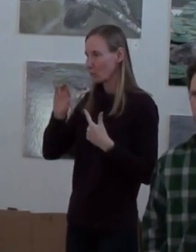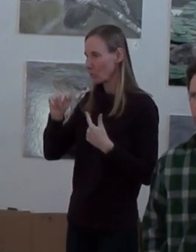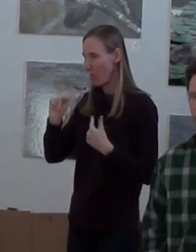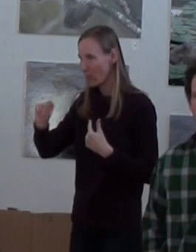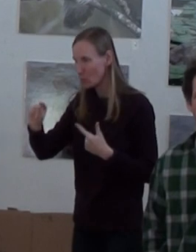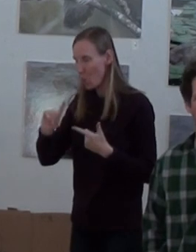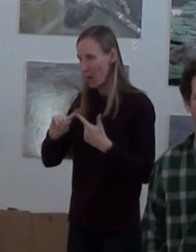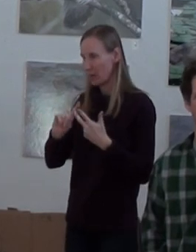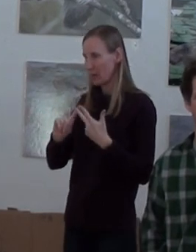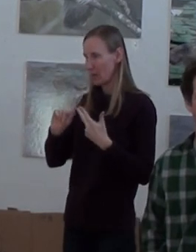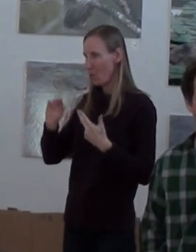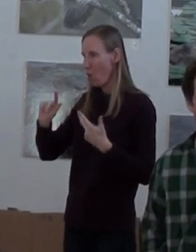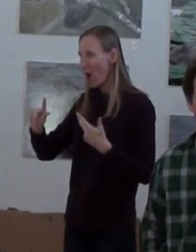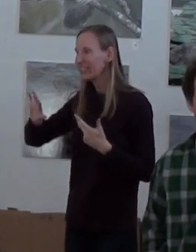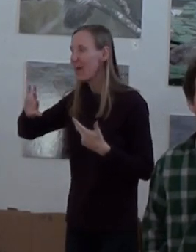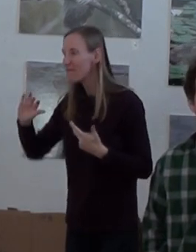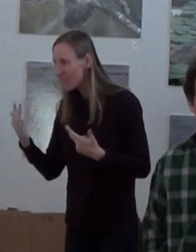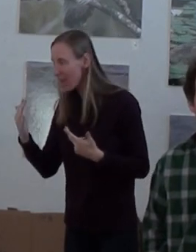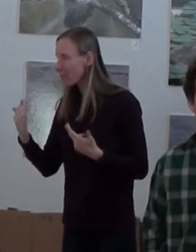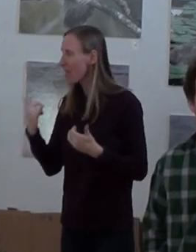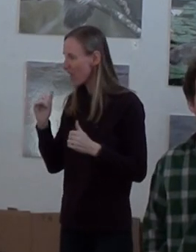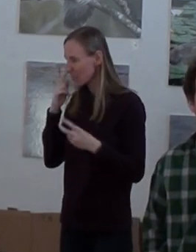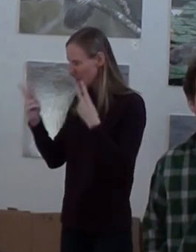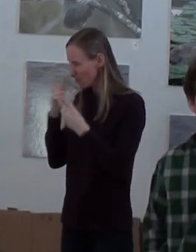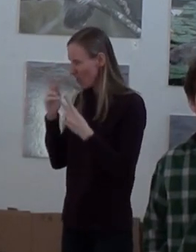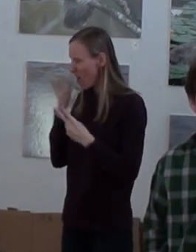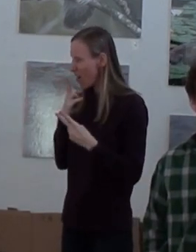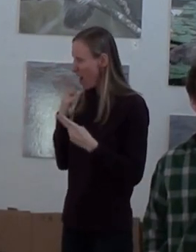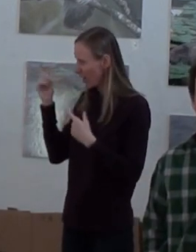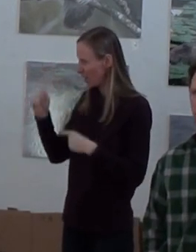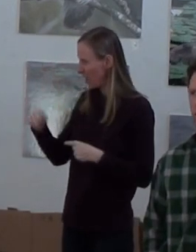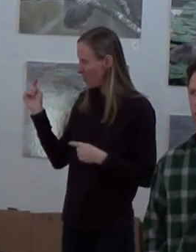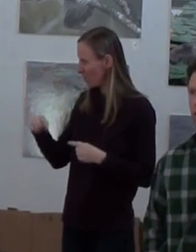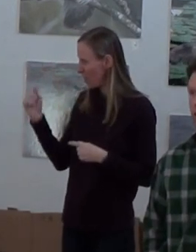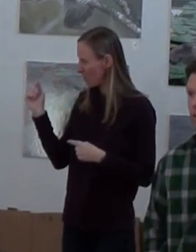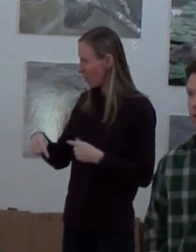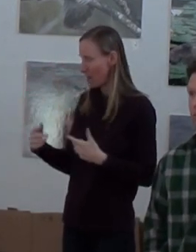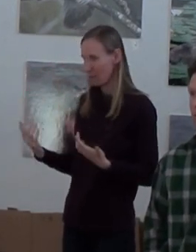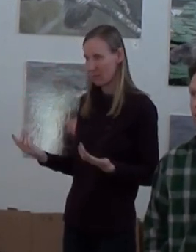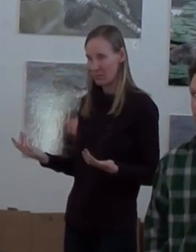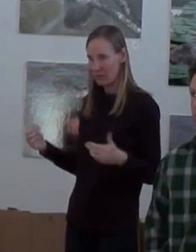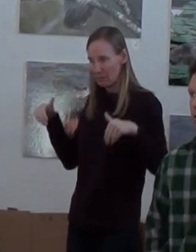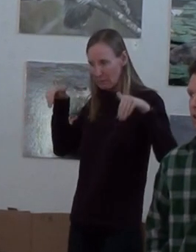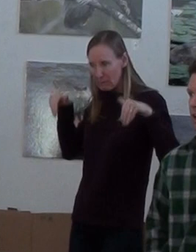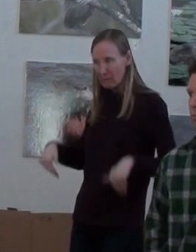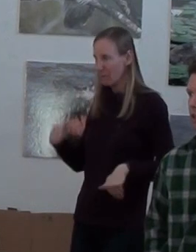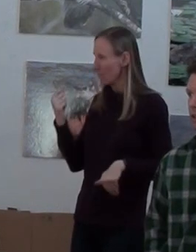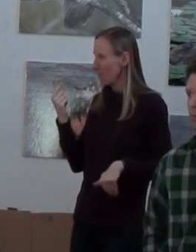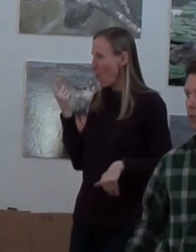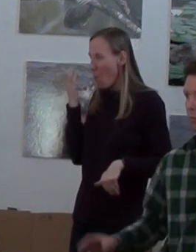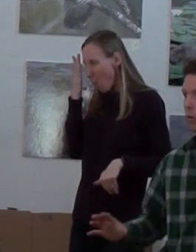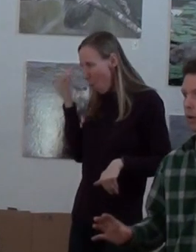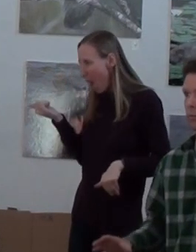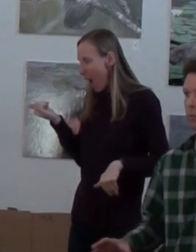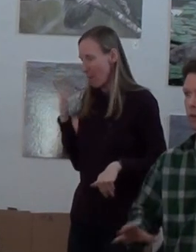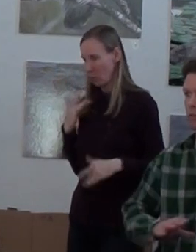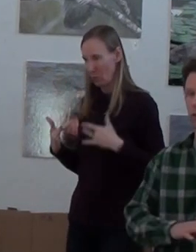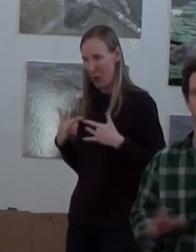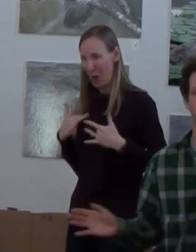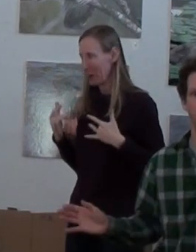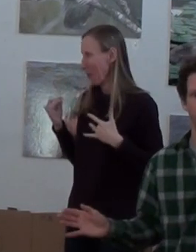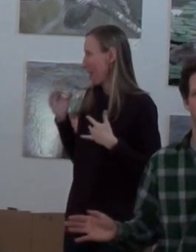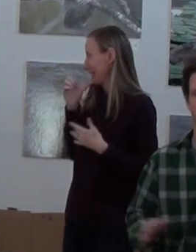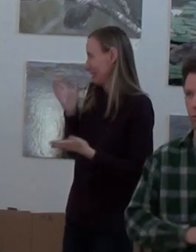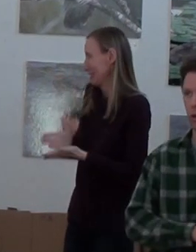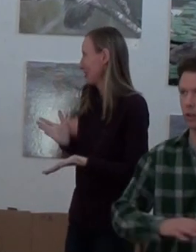it was like the 5th of August, and honey was still coming in. I was like, this is unheard of. Usually by now, I'm like, I'm getting worried. I'm like, what if this